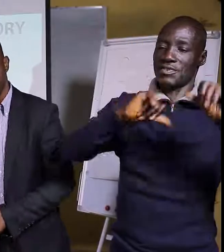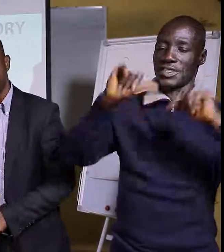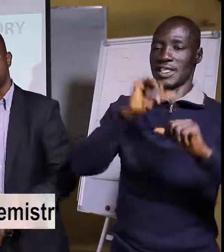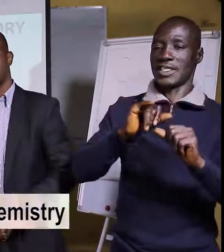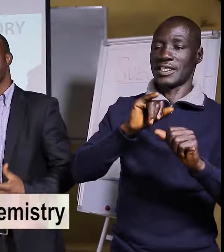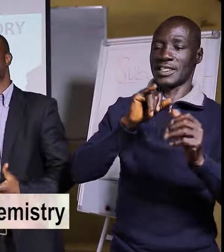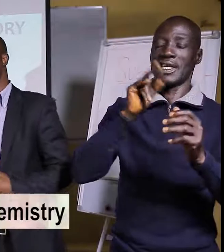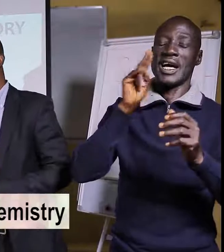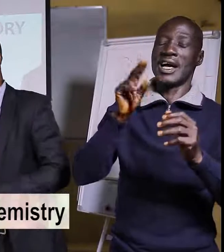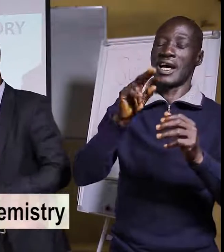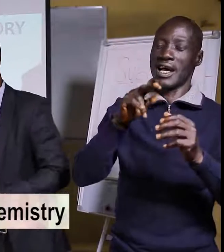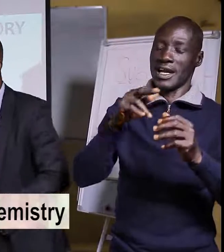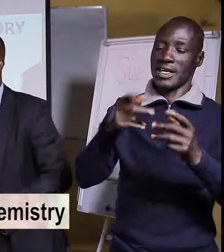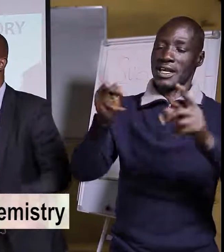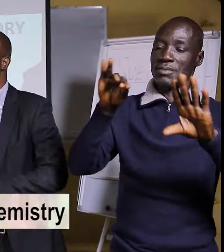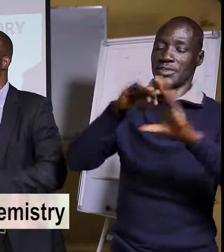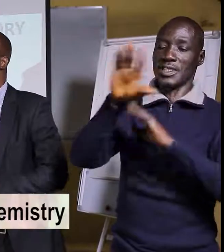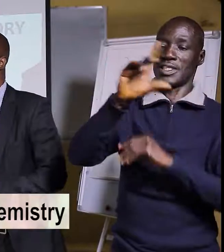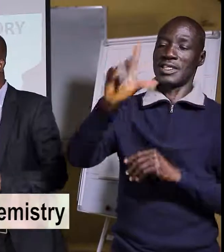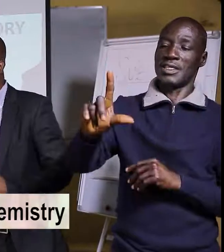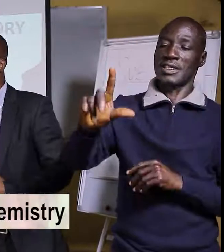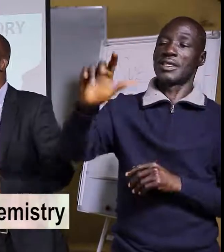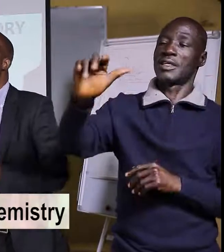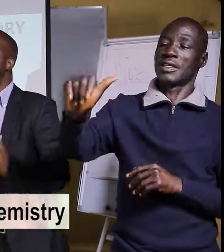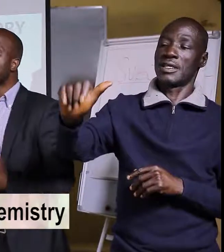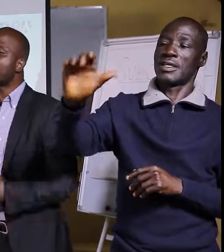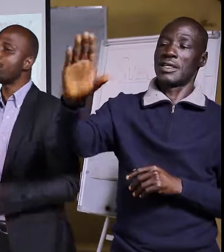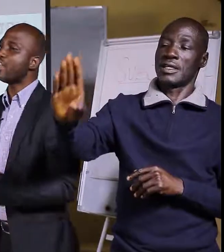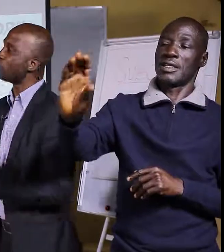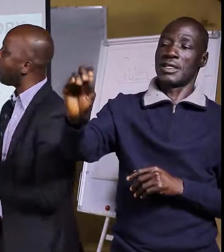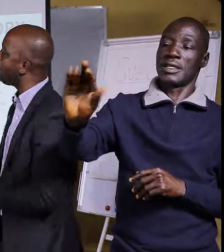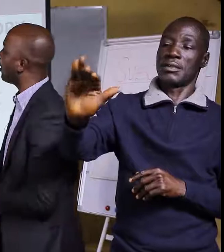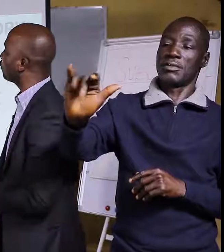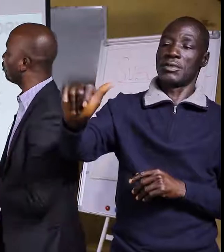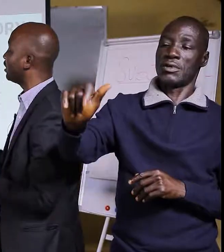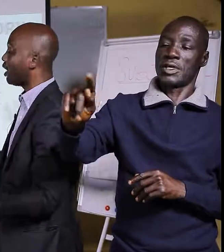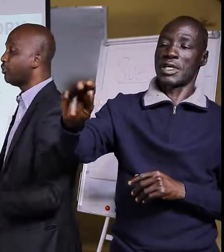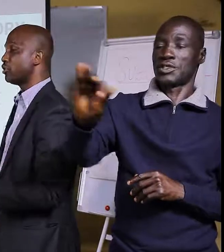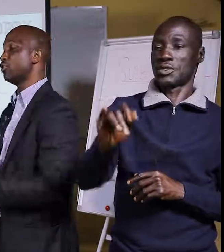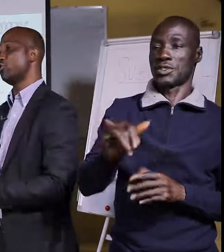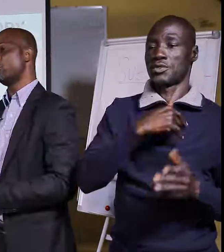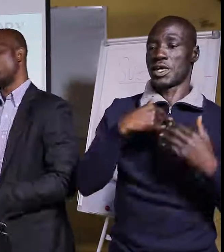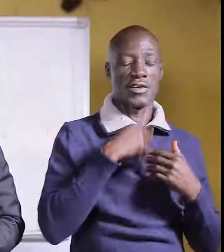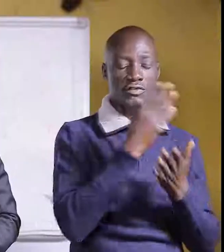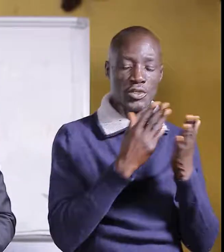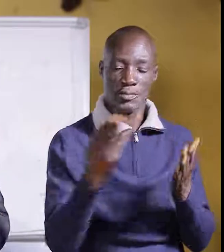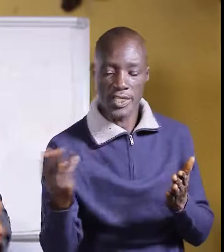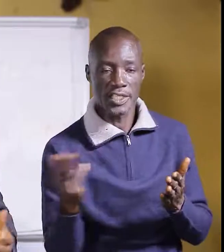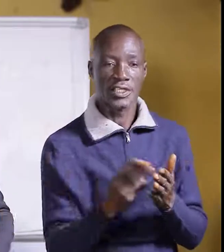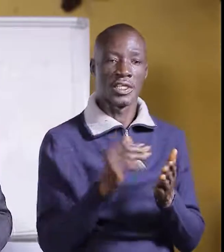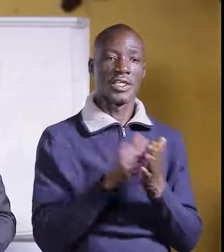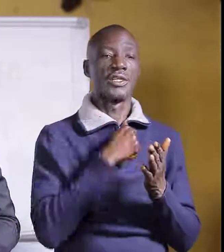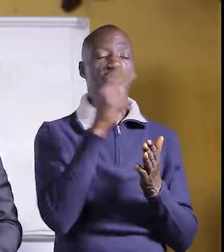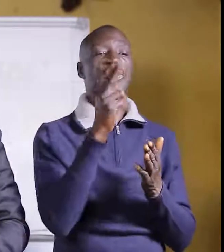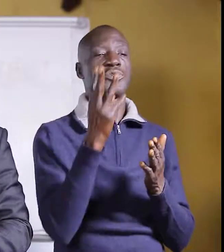in the laboratory. Of course, in this laboratory, there are equipment or apparatus that are put into use. What